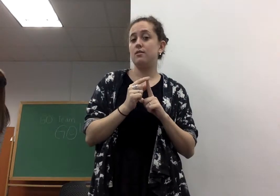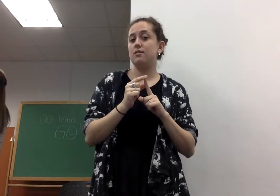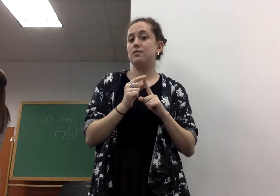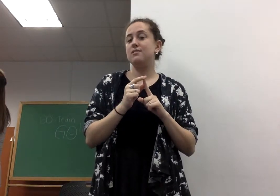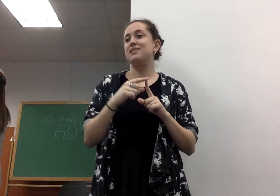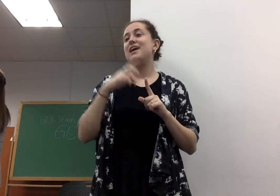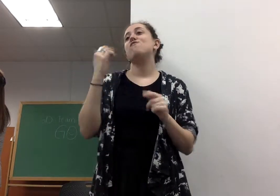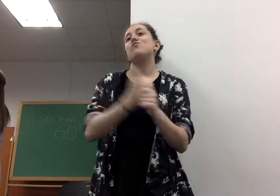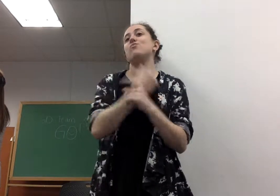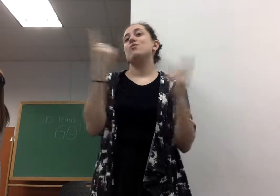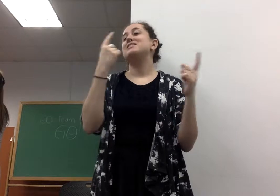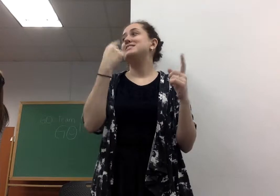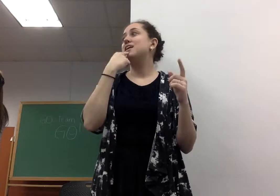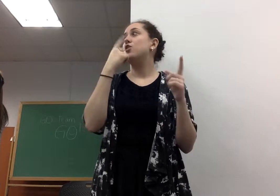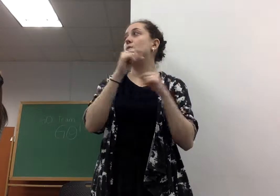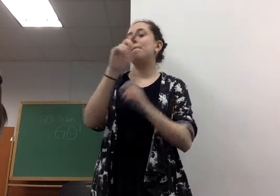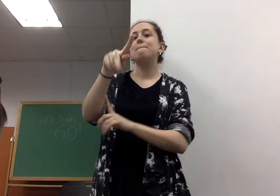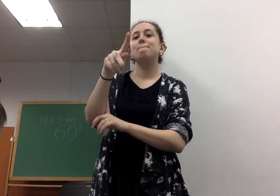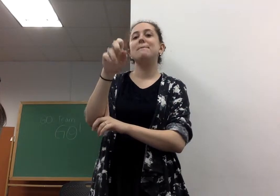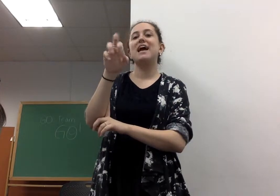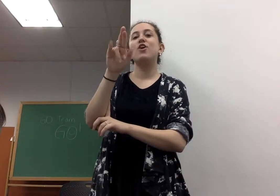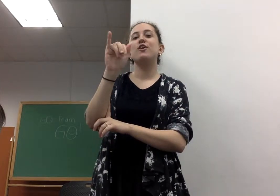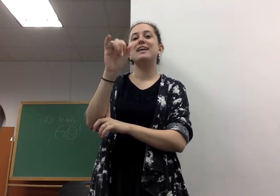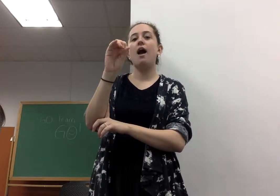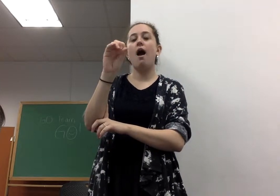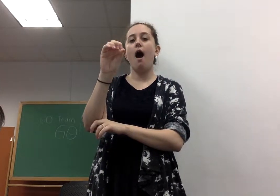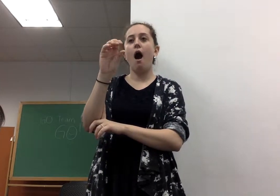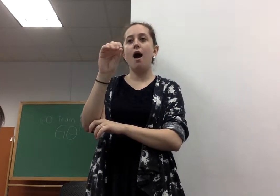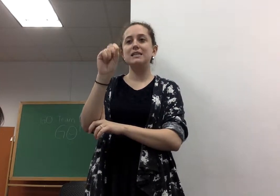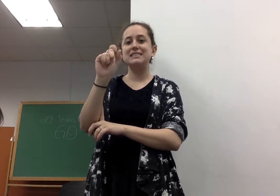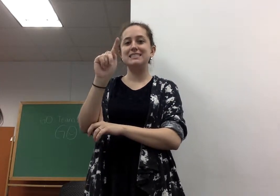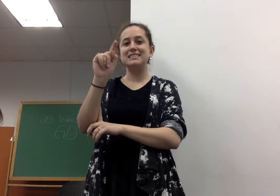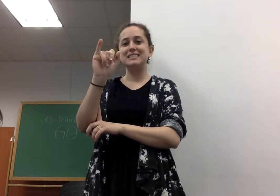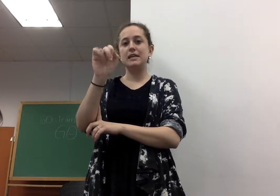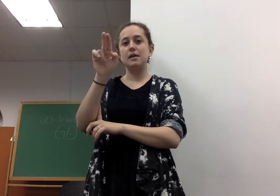Everybody say the word periosteum. One more time. Periosteum.